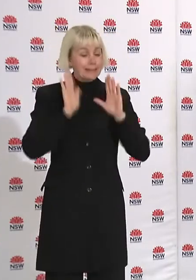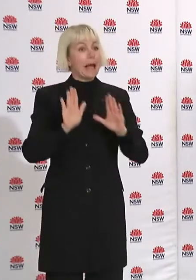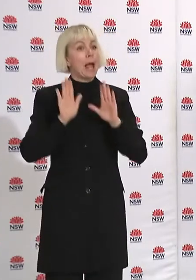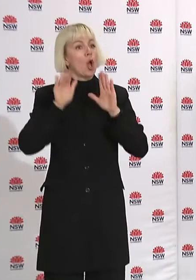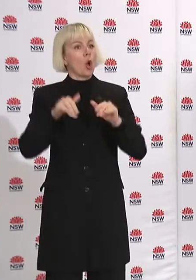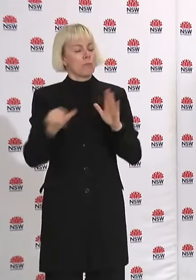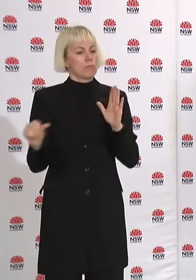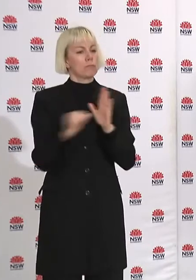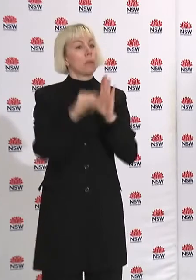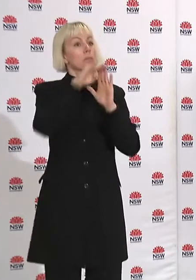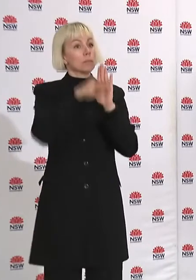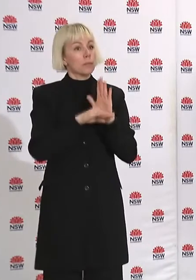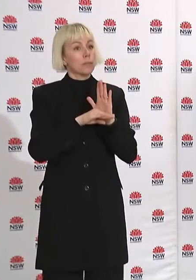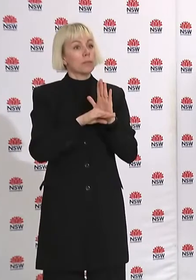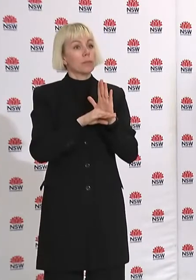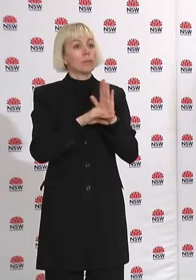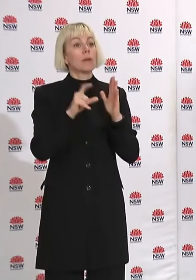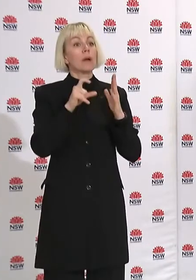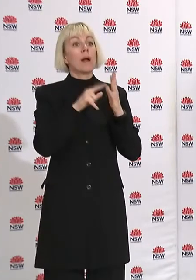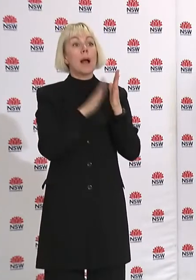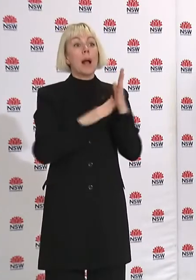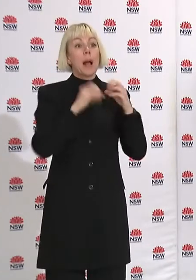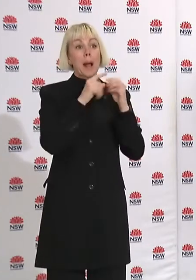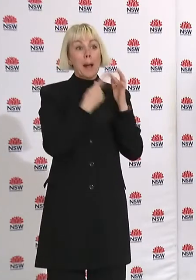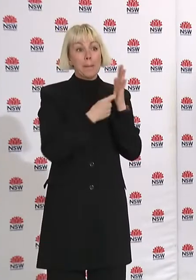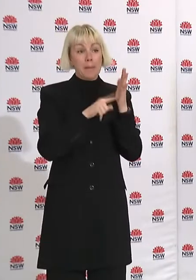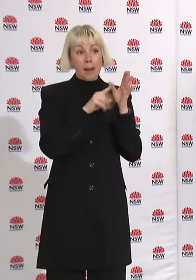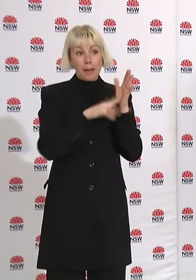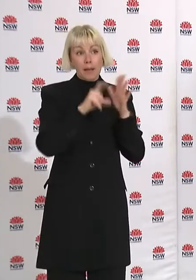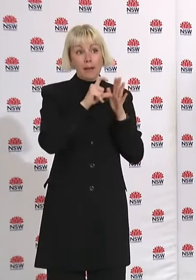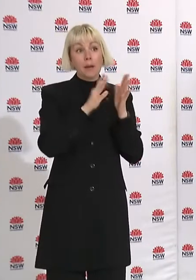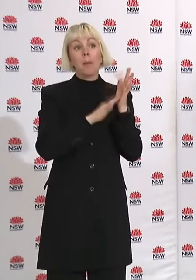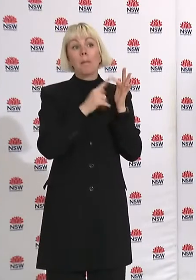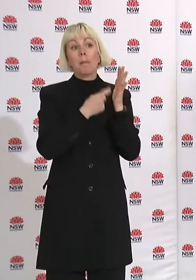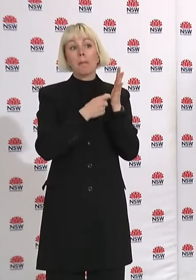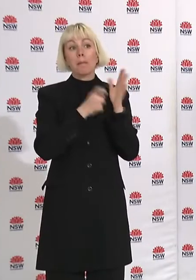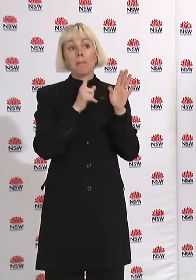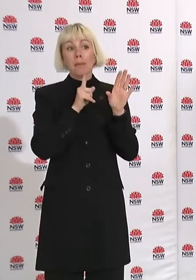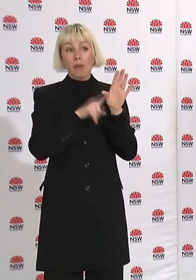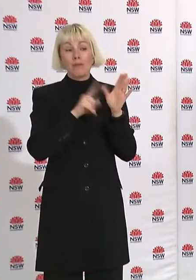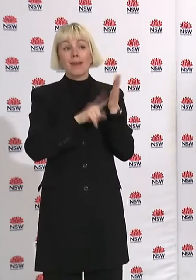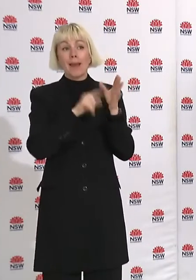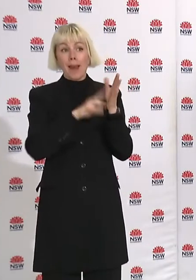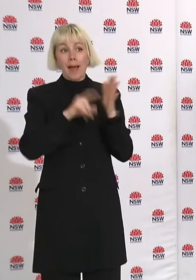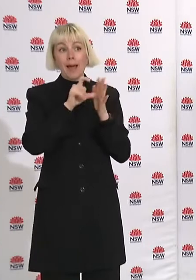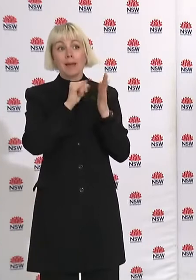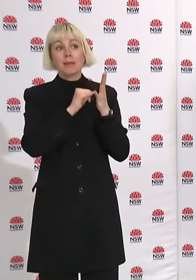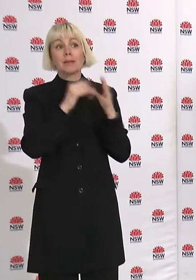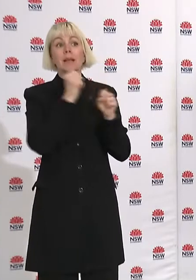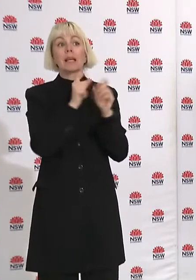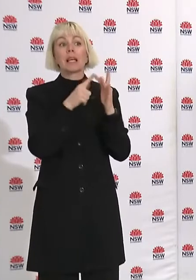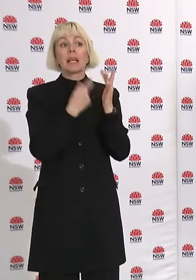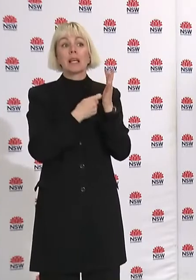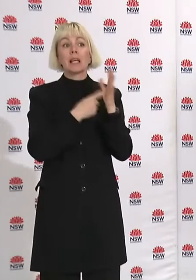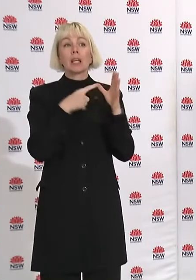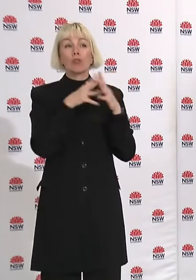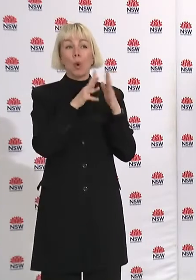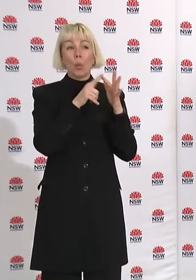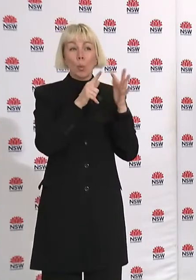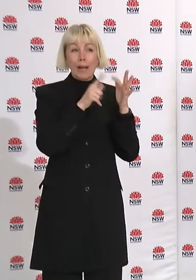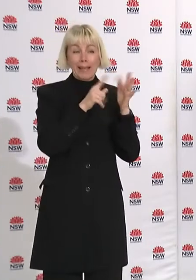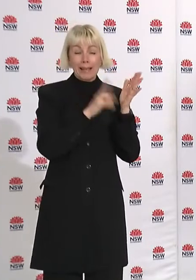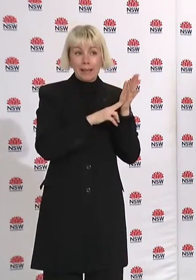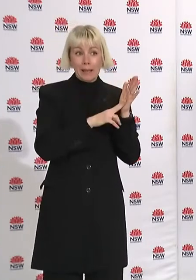be Cumberland, Marylands, Greystanes, Guildford, Pendle Hill, Girraween, and then Seven Hills and